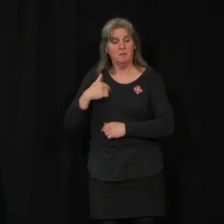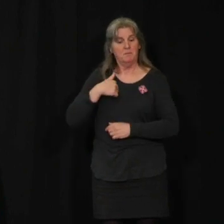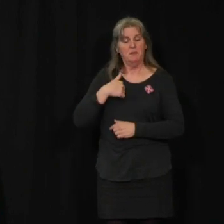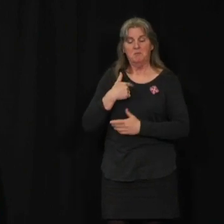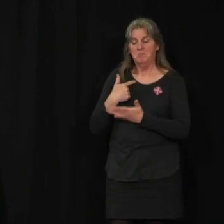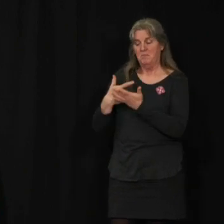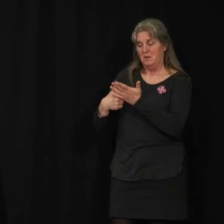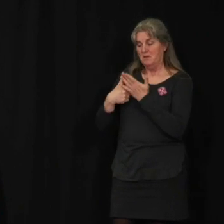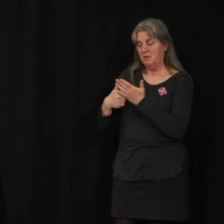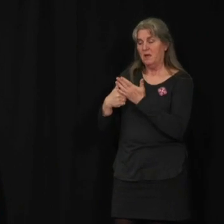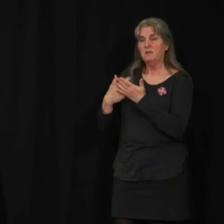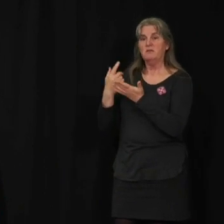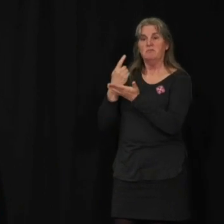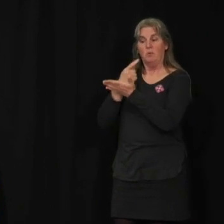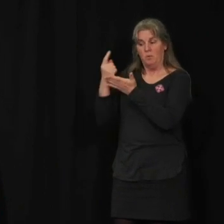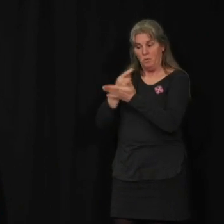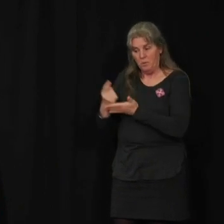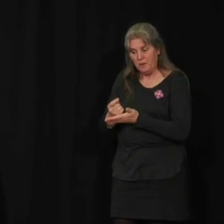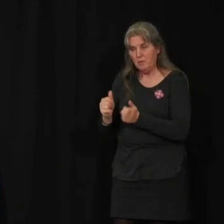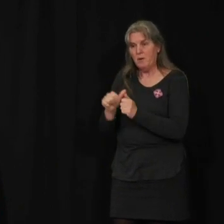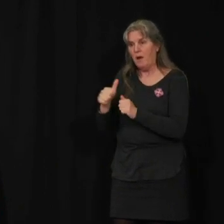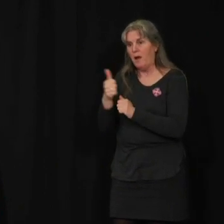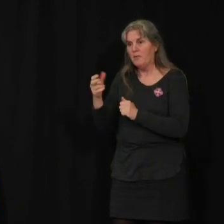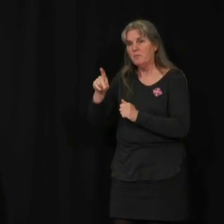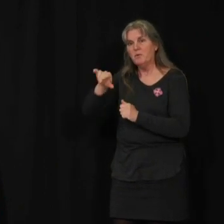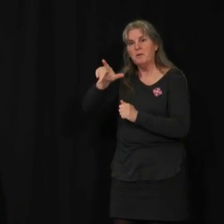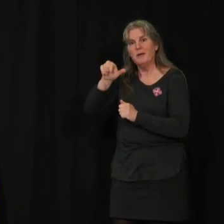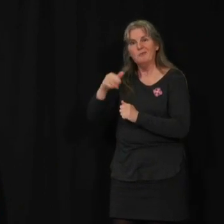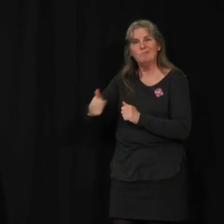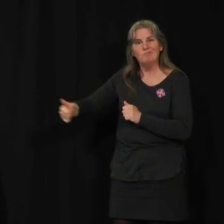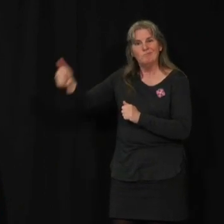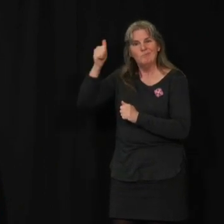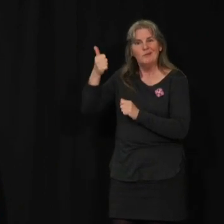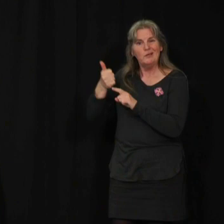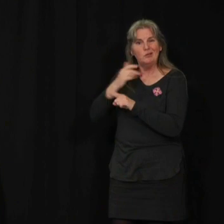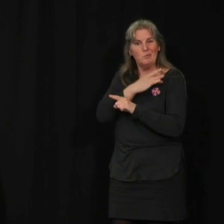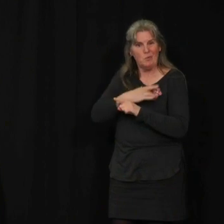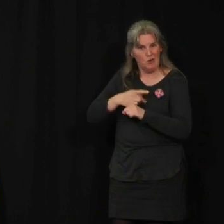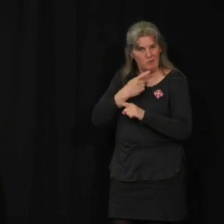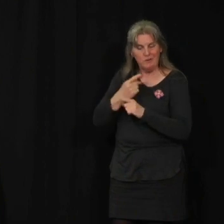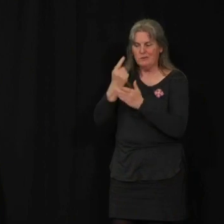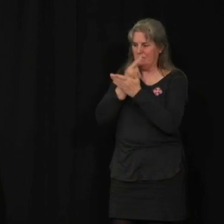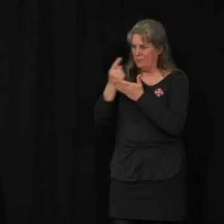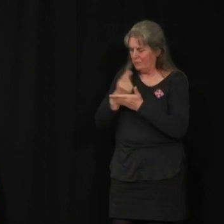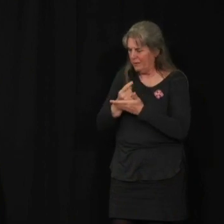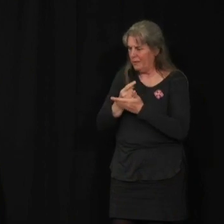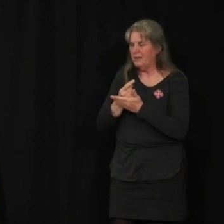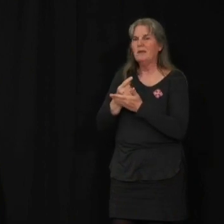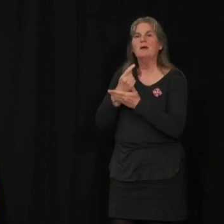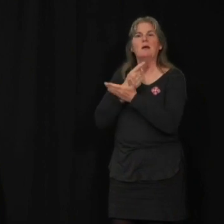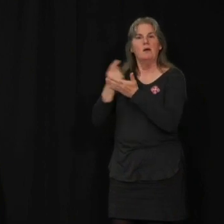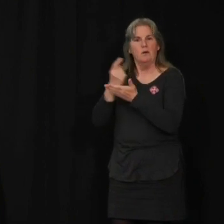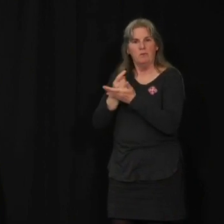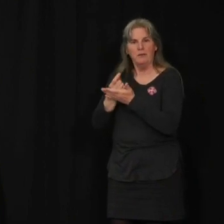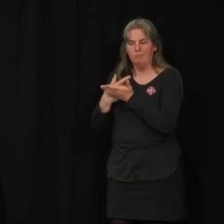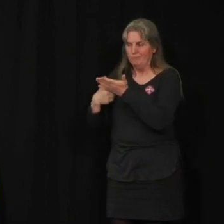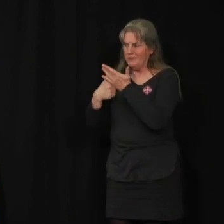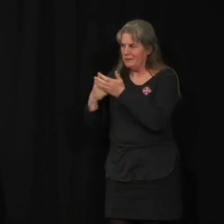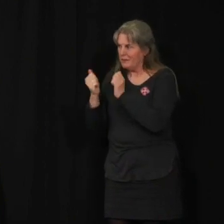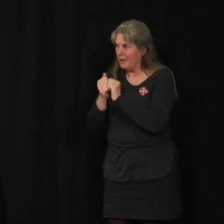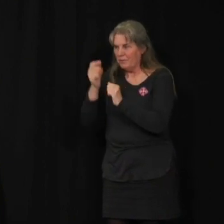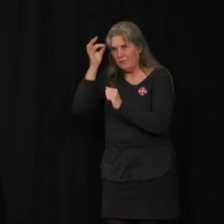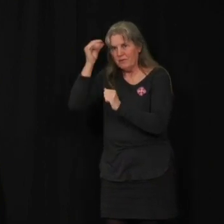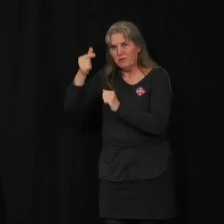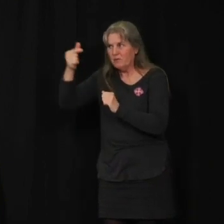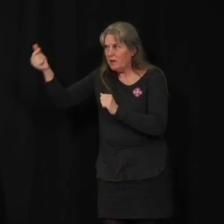conversations on a weekly basis with the premiers. We have on a weekly basis with the Prime Minister's office as well, and the Deputy Prime